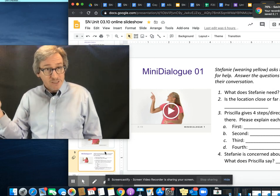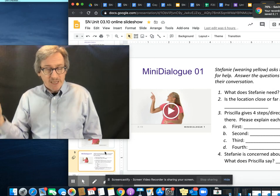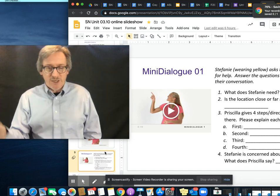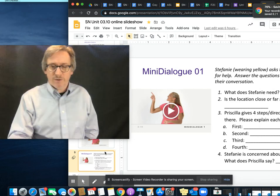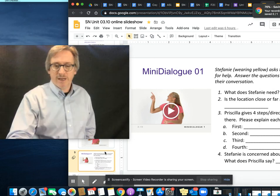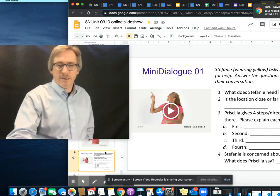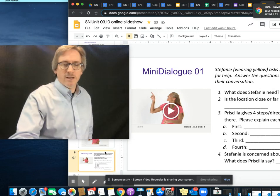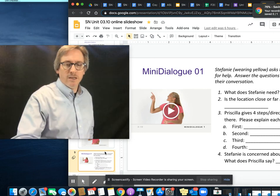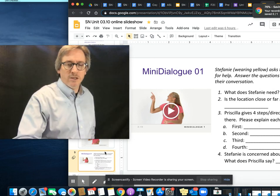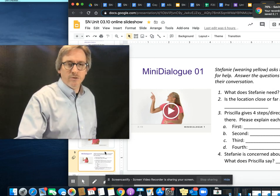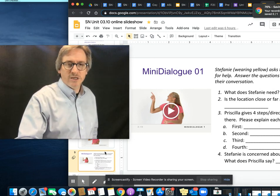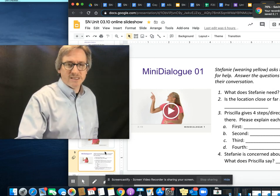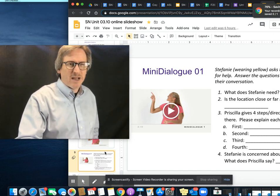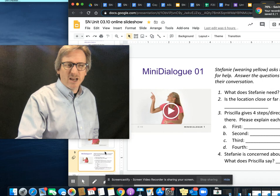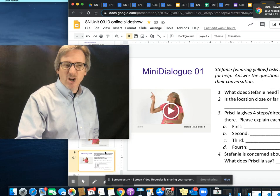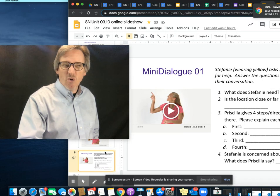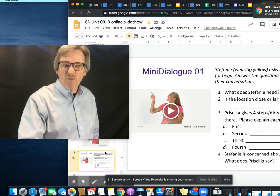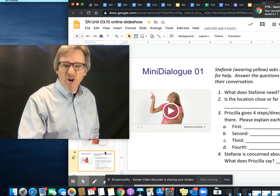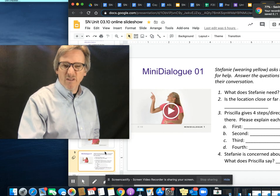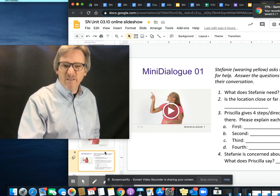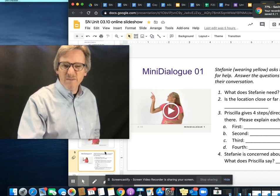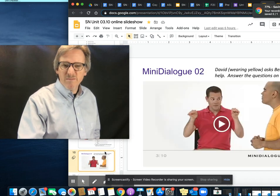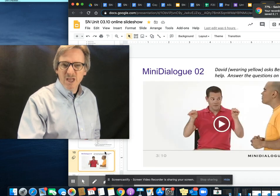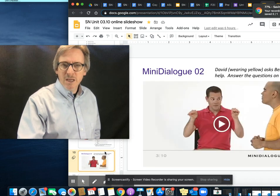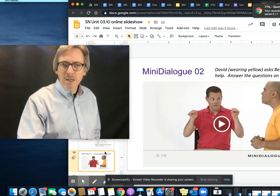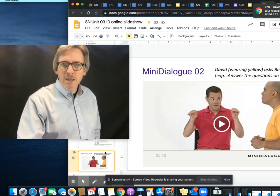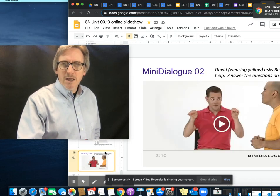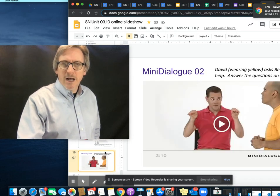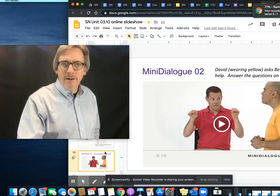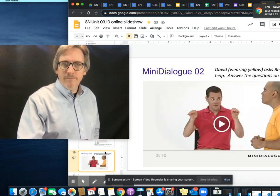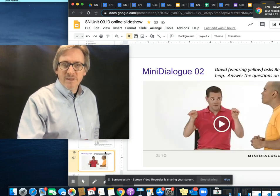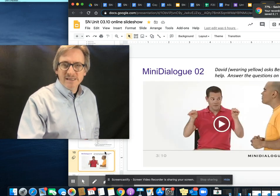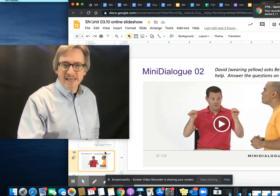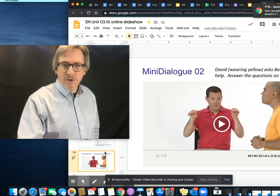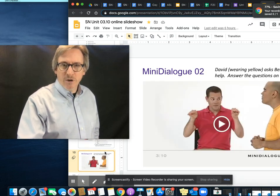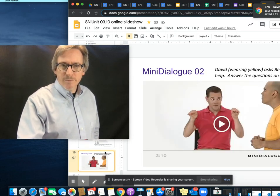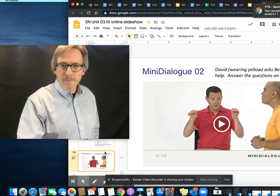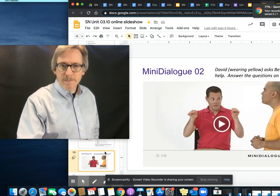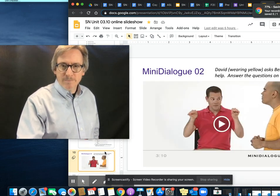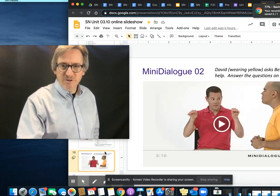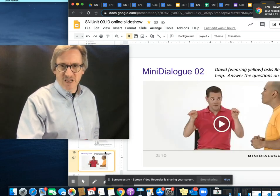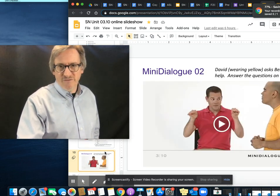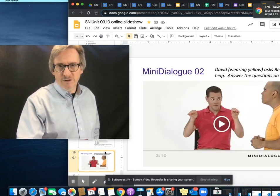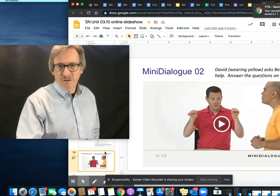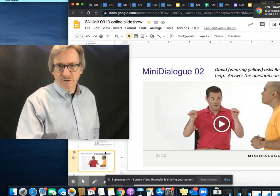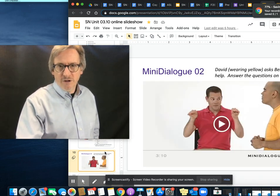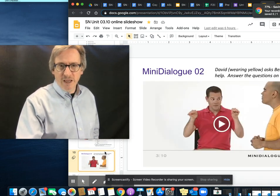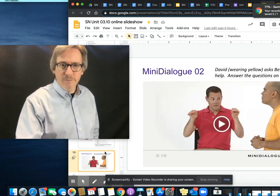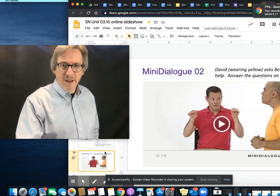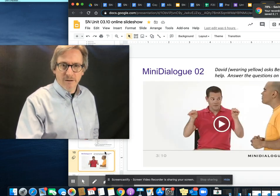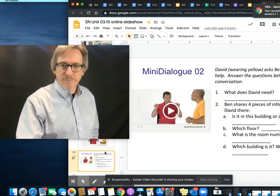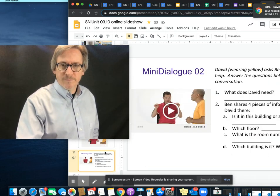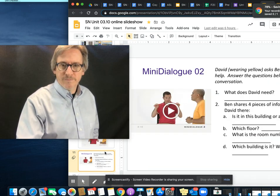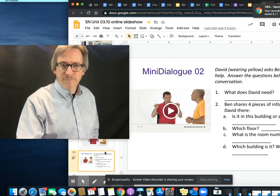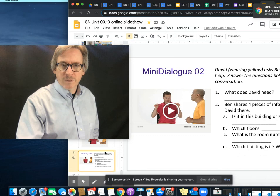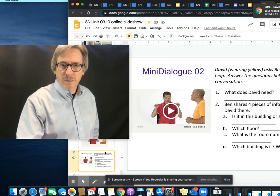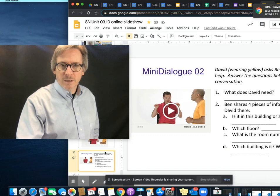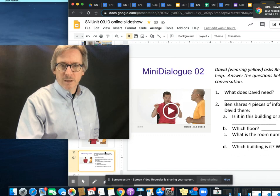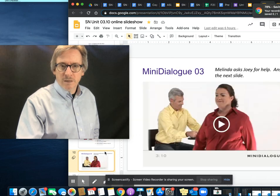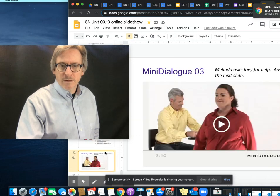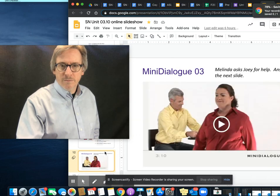separate slideshow that I include, because I'm not going to go over all of them. Second one, David and Ben.